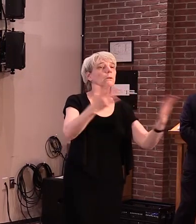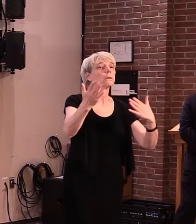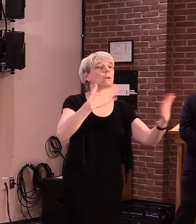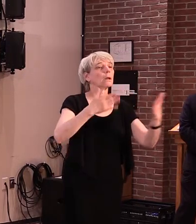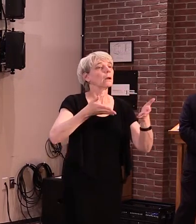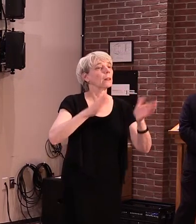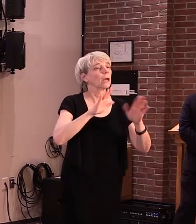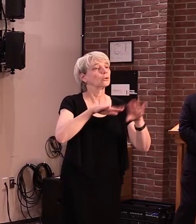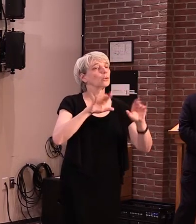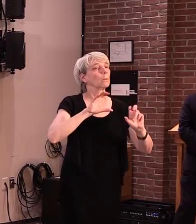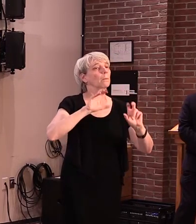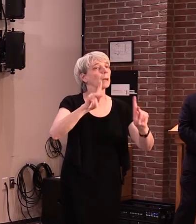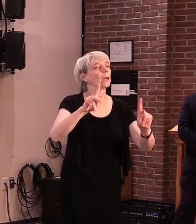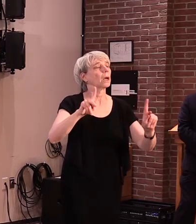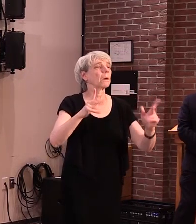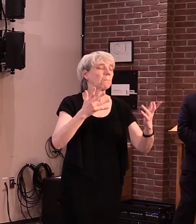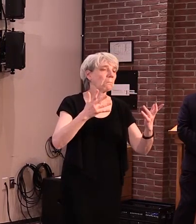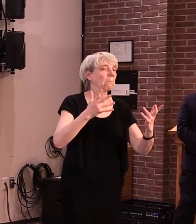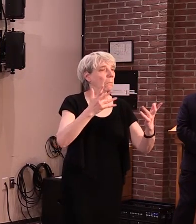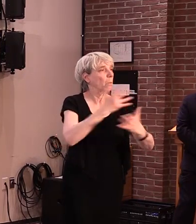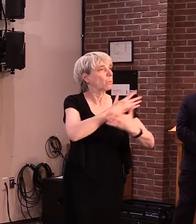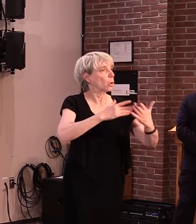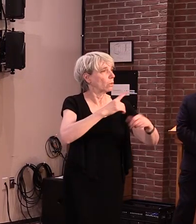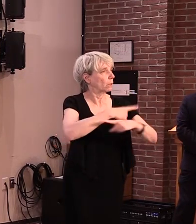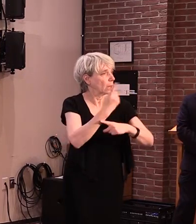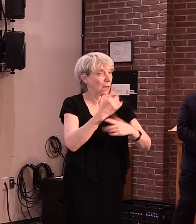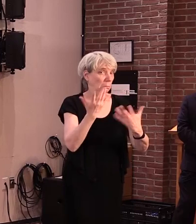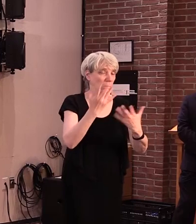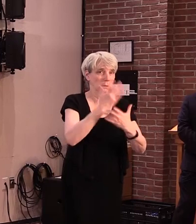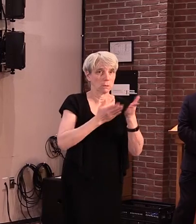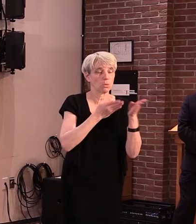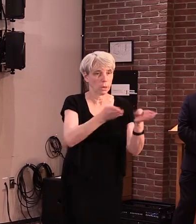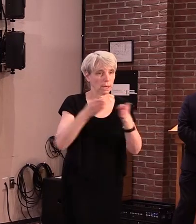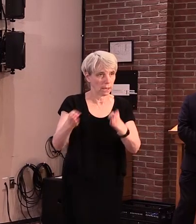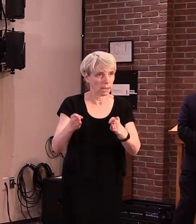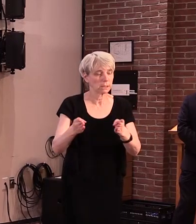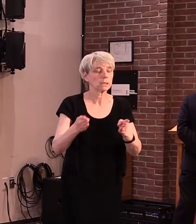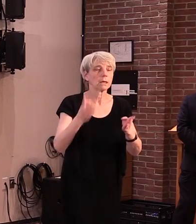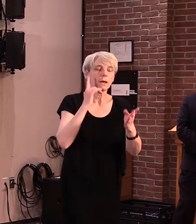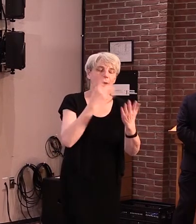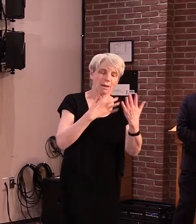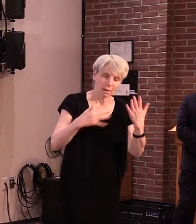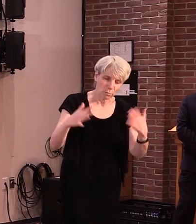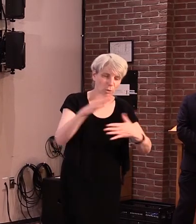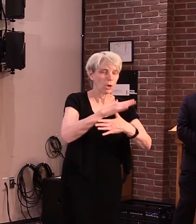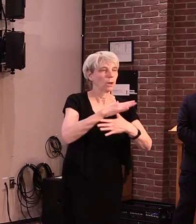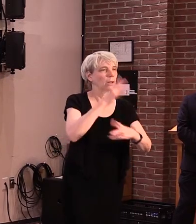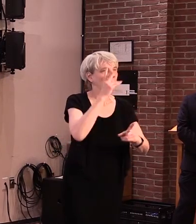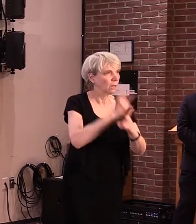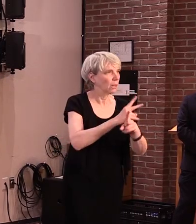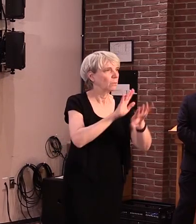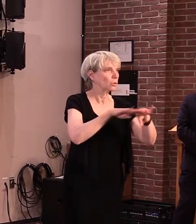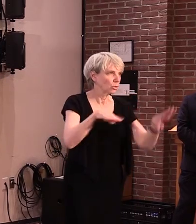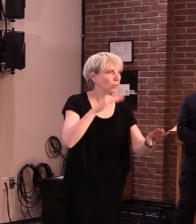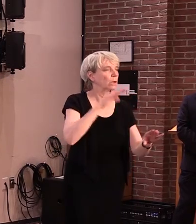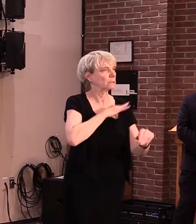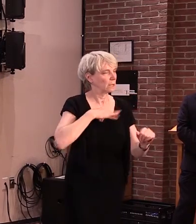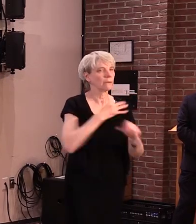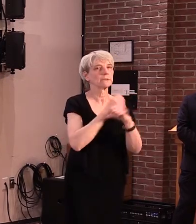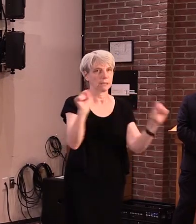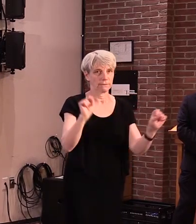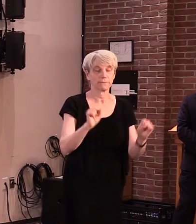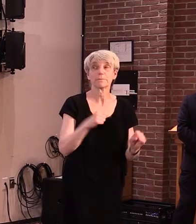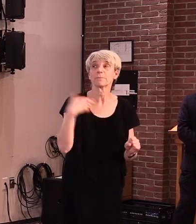possible. But our, you know, certainly our priority focus will ensure we can do that in a safe and healthy manner. Commissioner